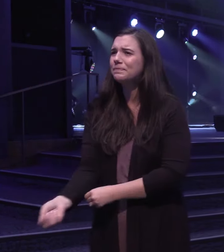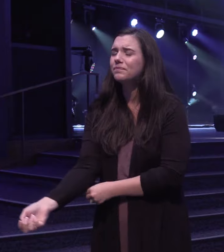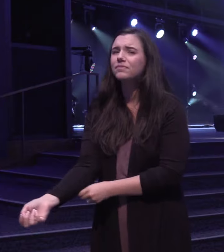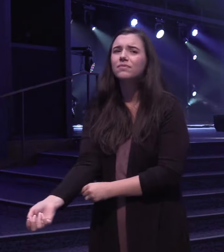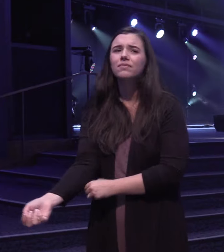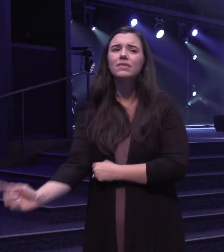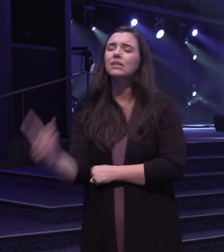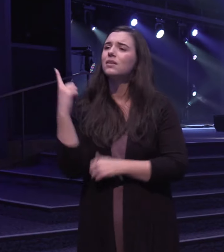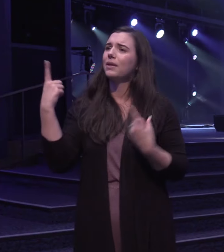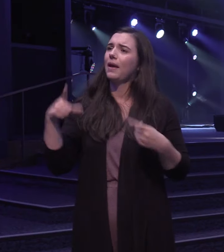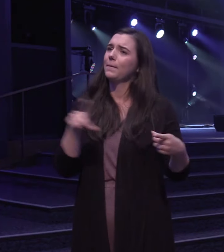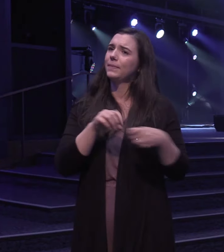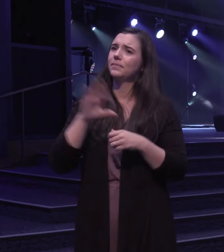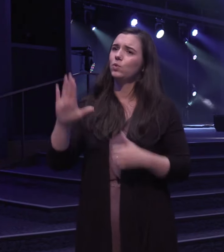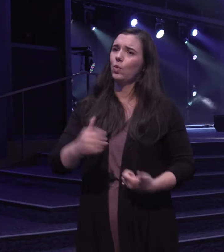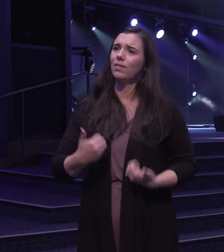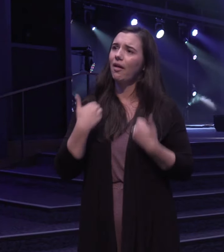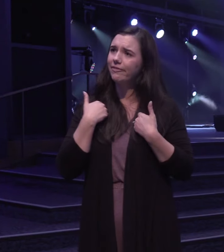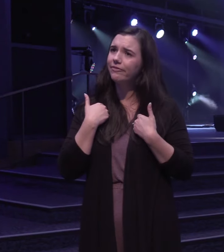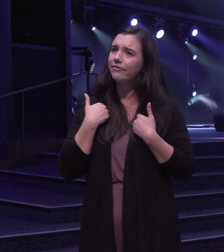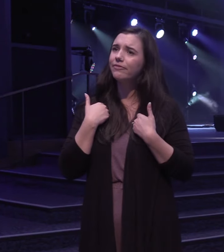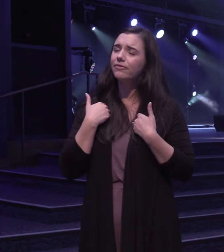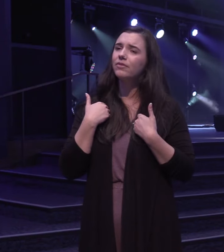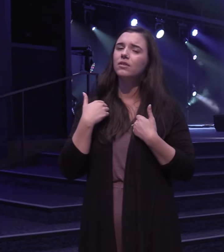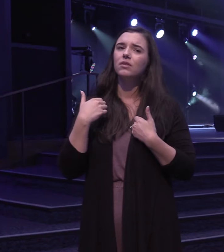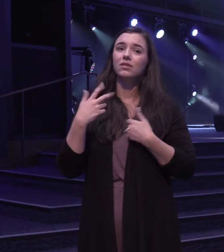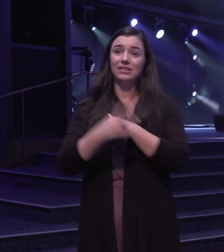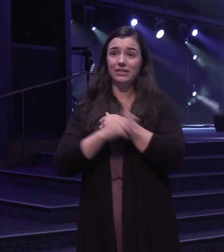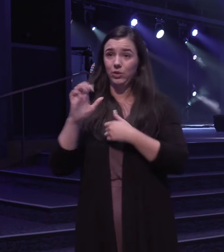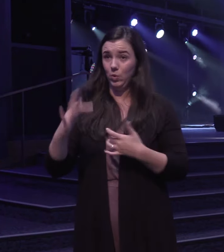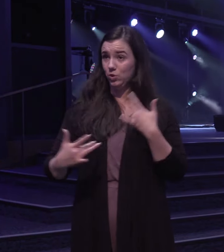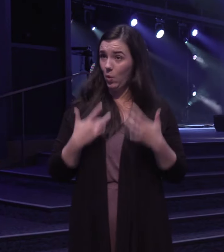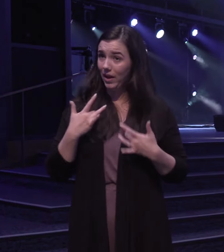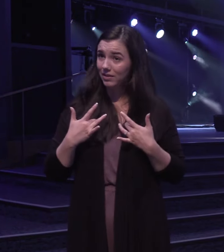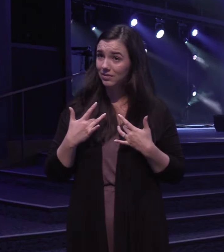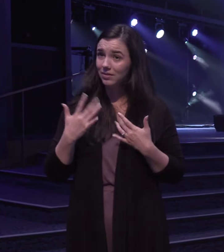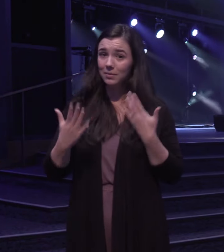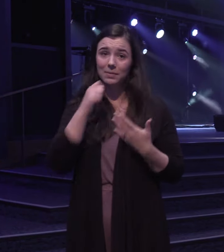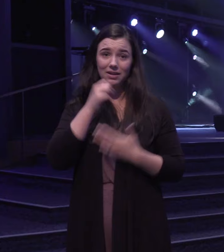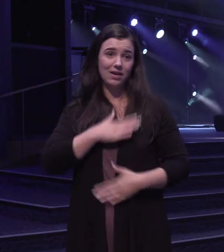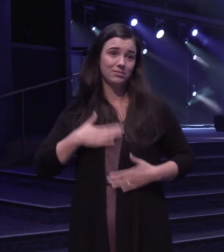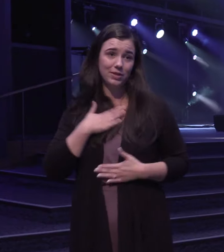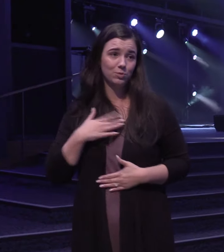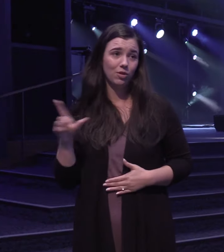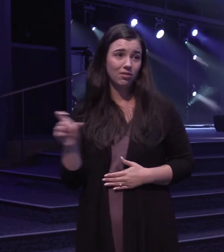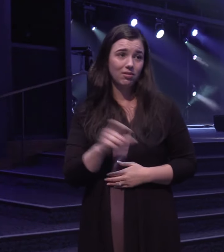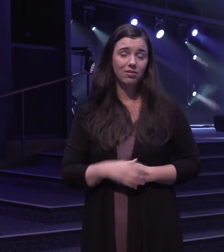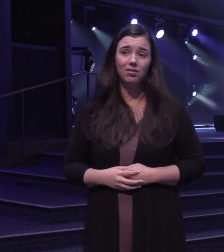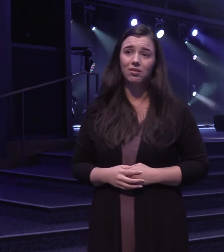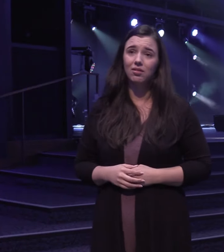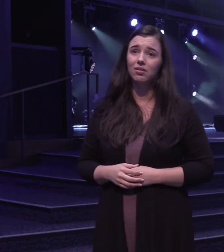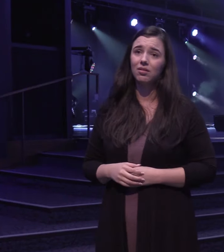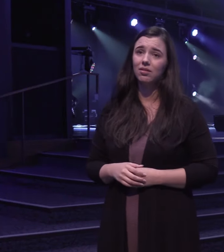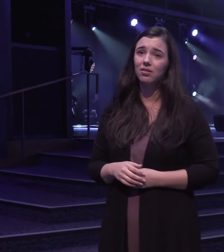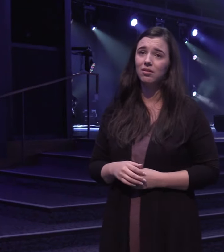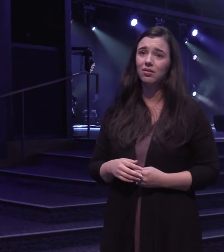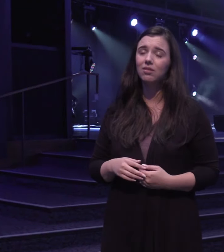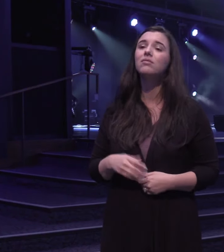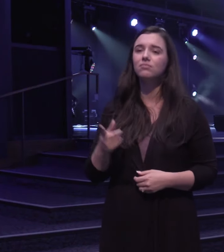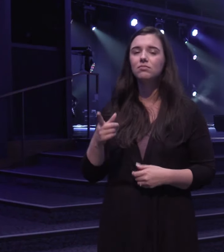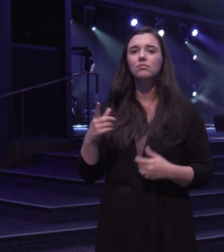Is there something going on in your life that is stealing your joy or maybe isn't too pleasurable? I dare